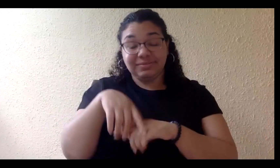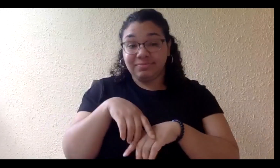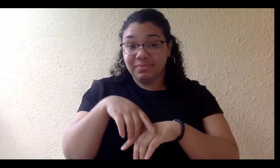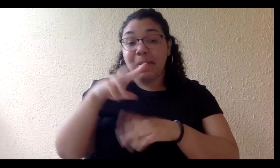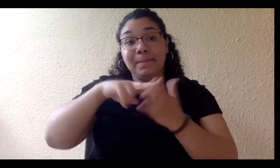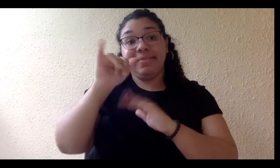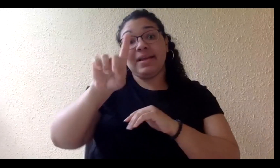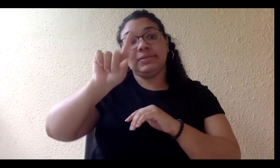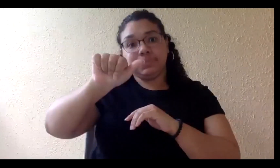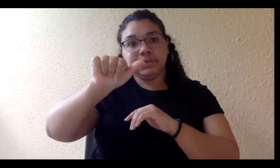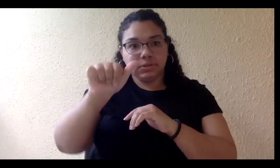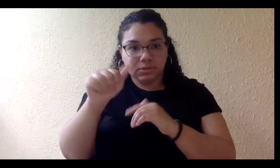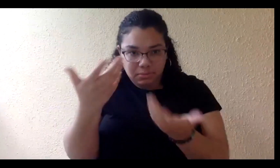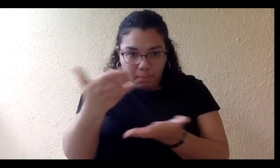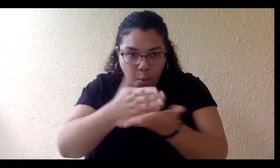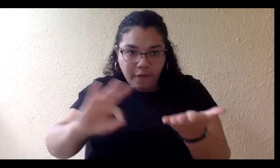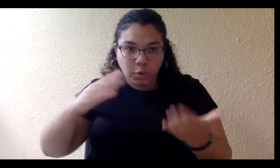people.